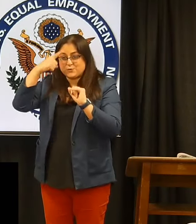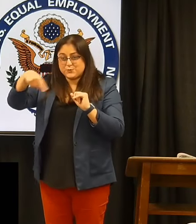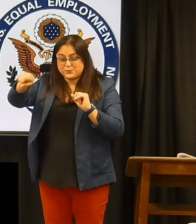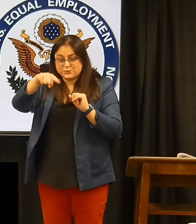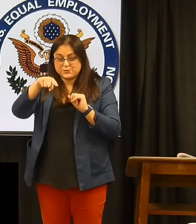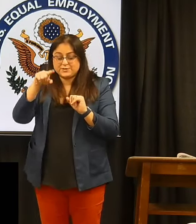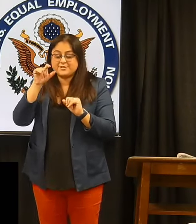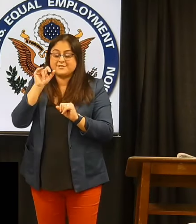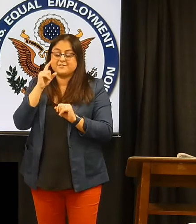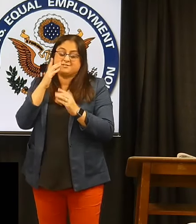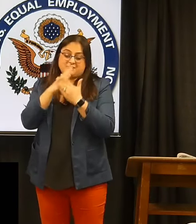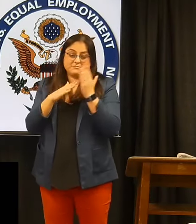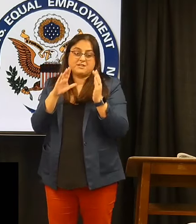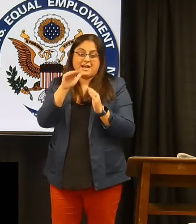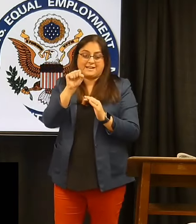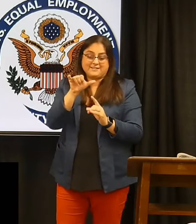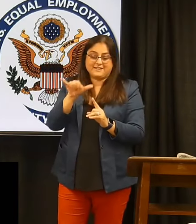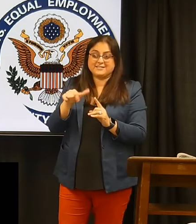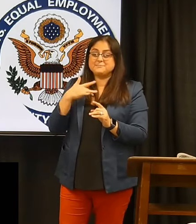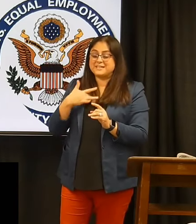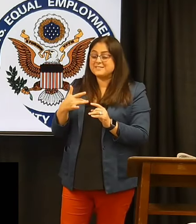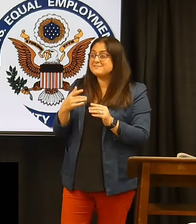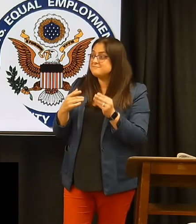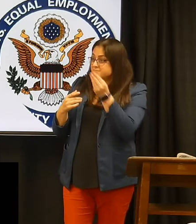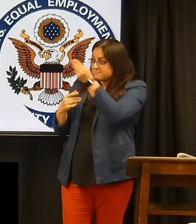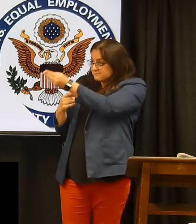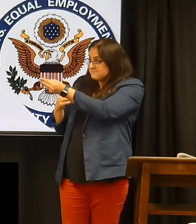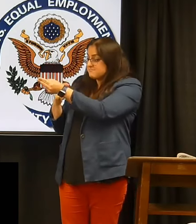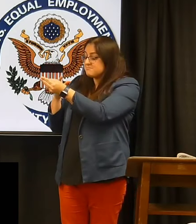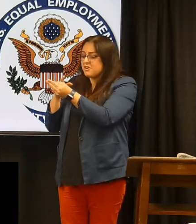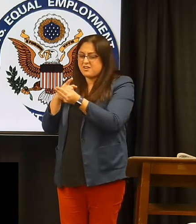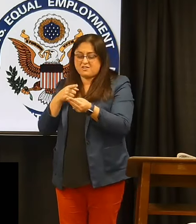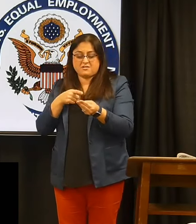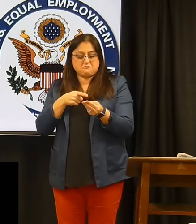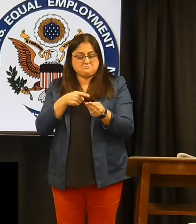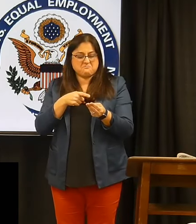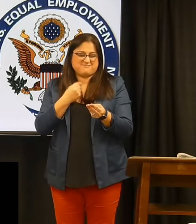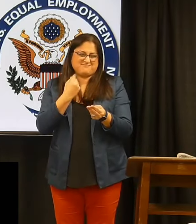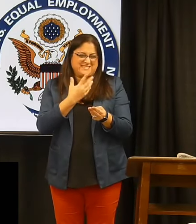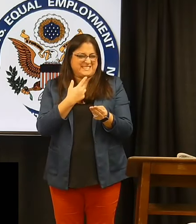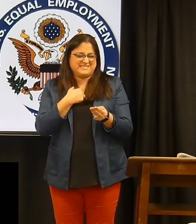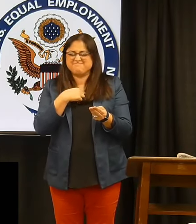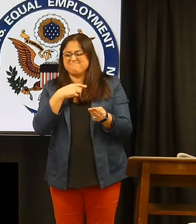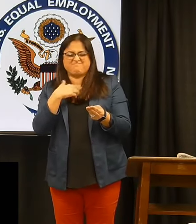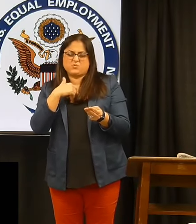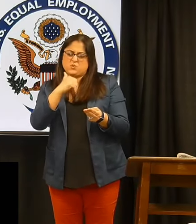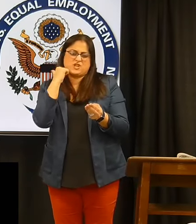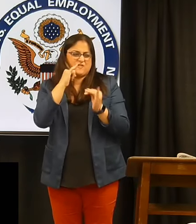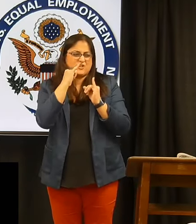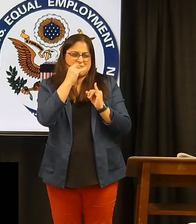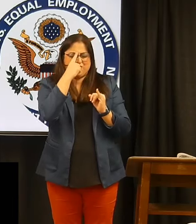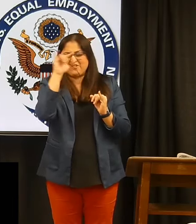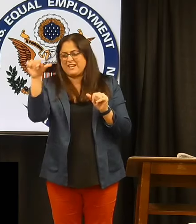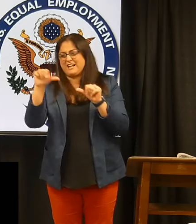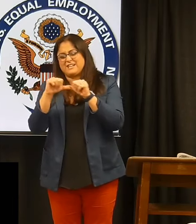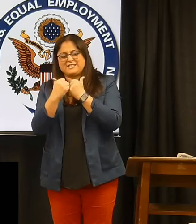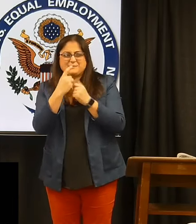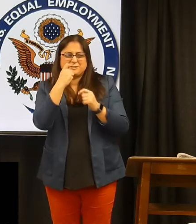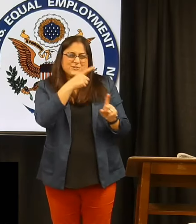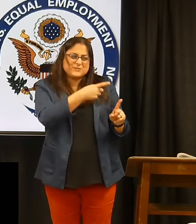they set up the interview for you, they screen you, all of that kind of stuff. When you give them your resume and they said, oh, we're not going to interview